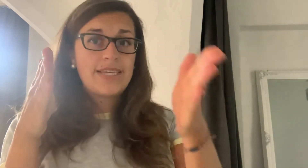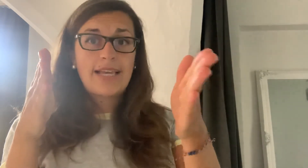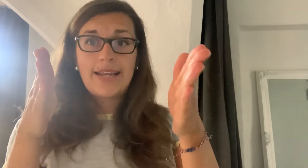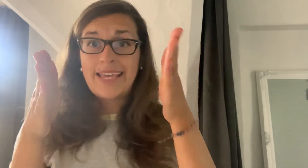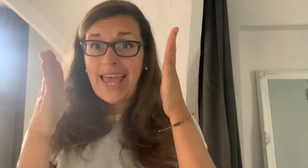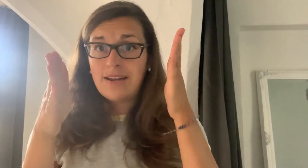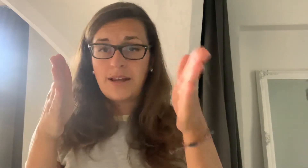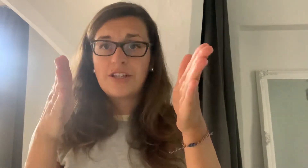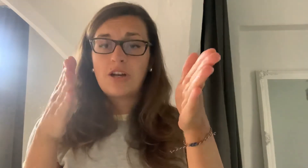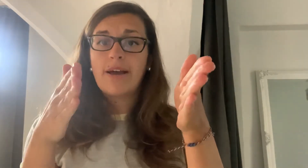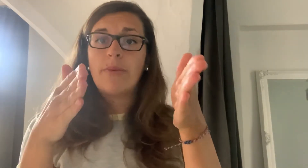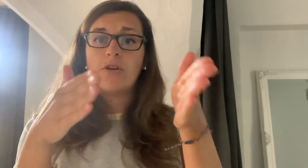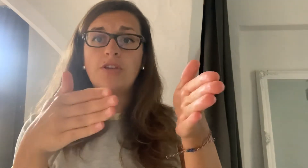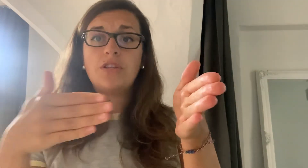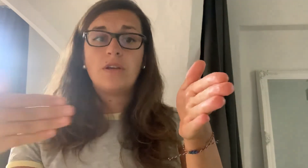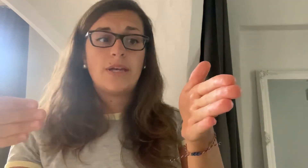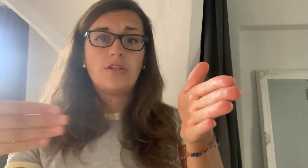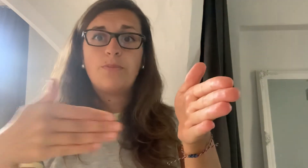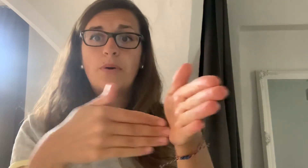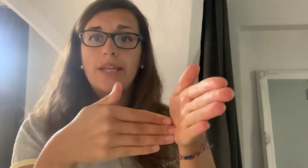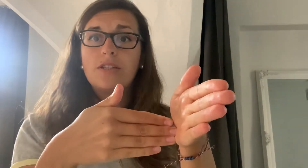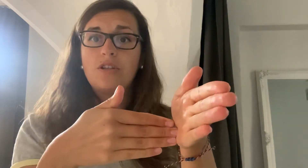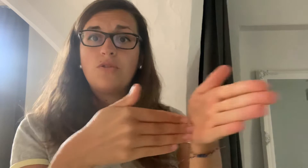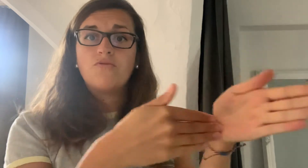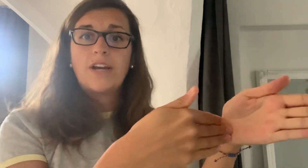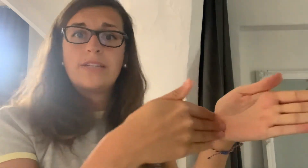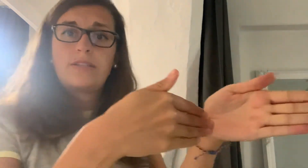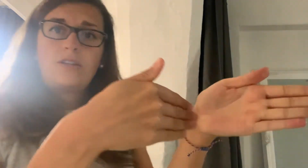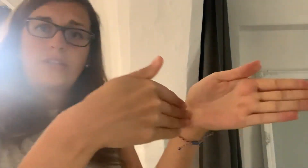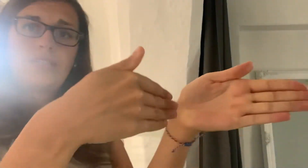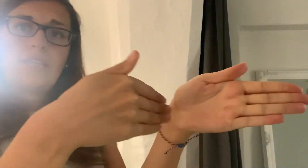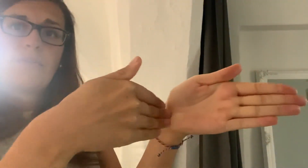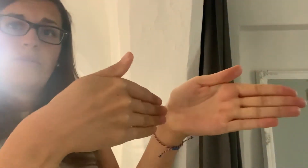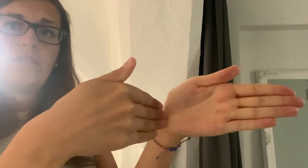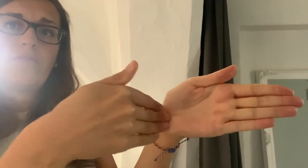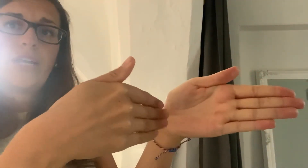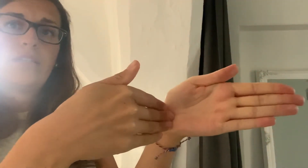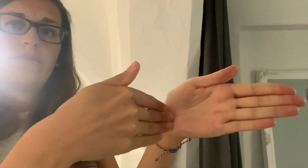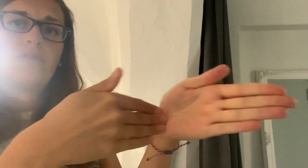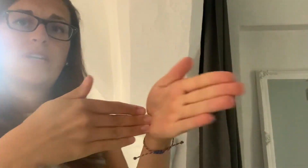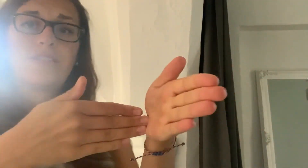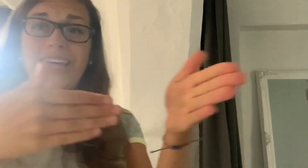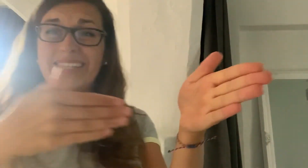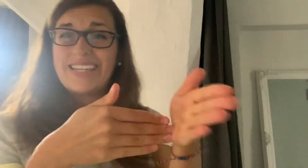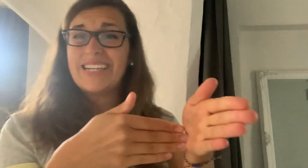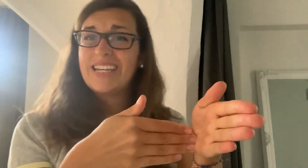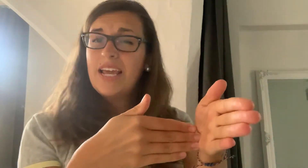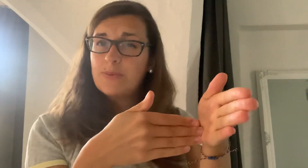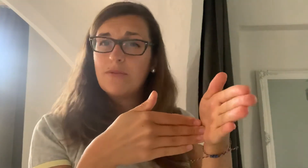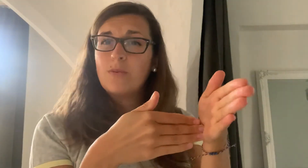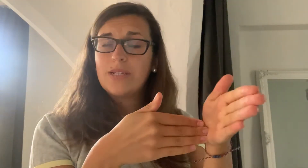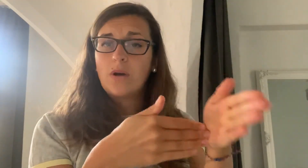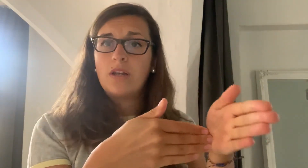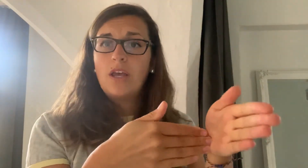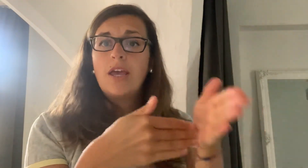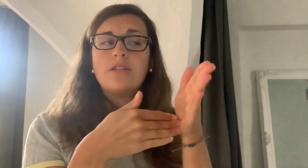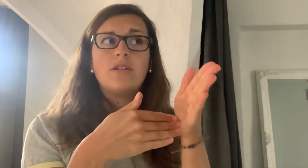hand again like a shark, and what you do is you point to your wrist. You can see there I'm pointing right into my wrist. That's Z. It's a bit of a weird one, so it's one that